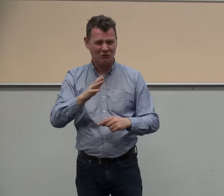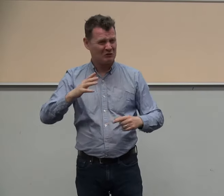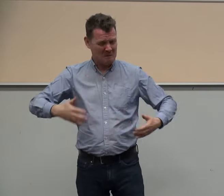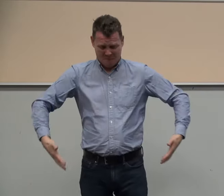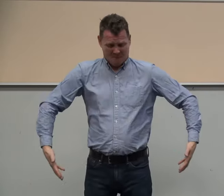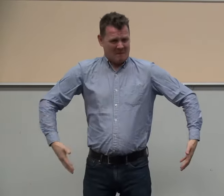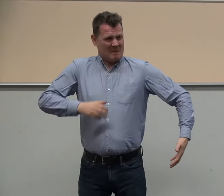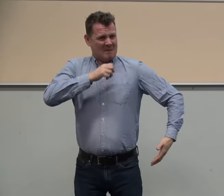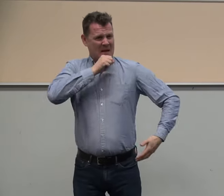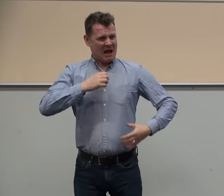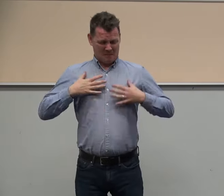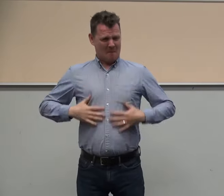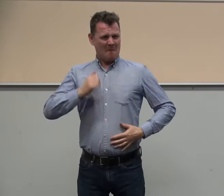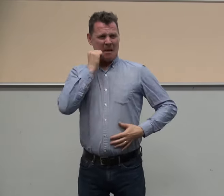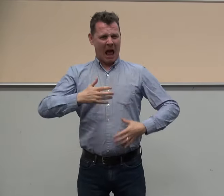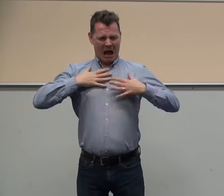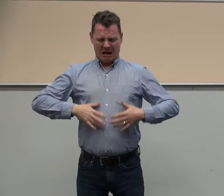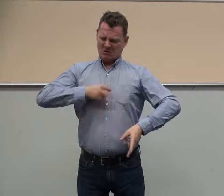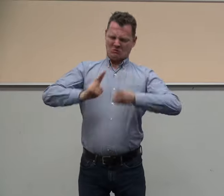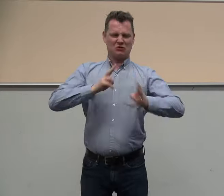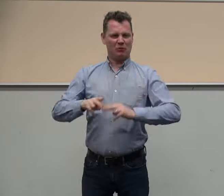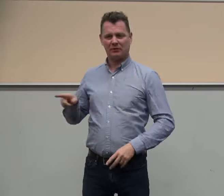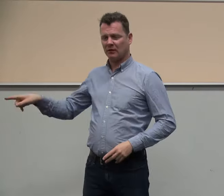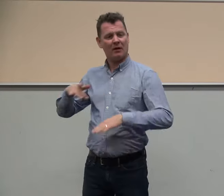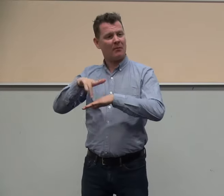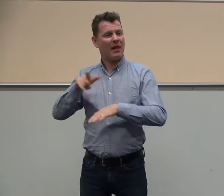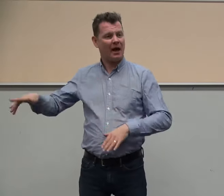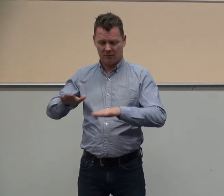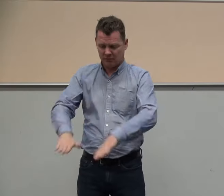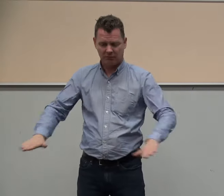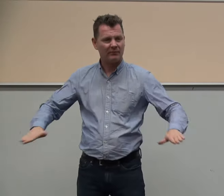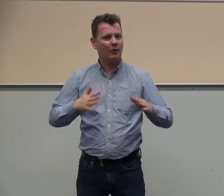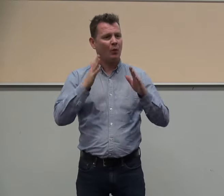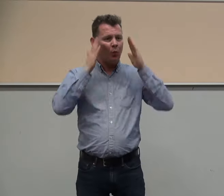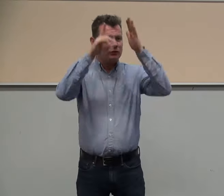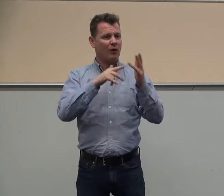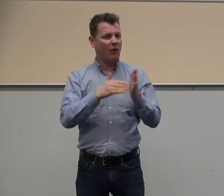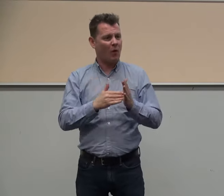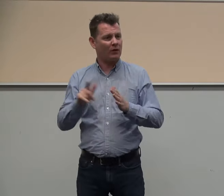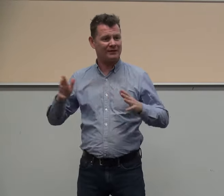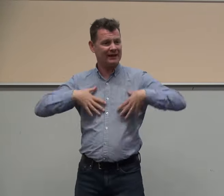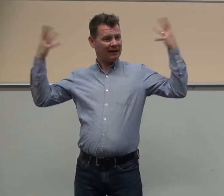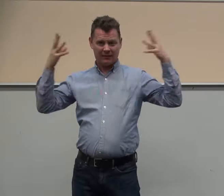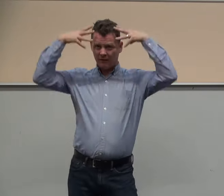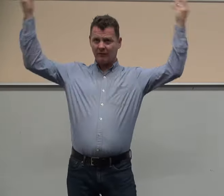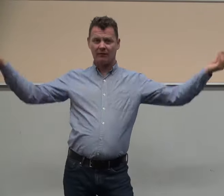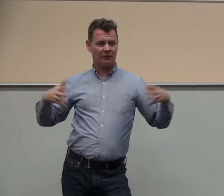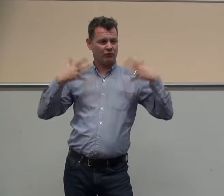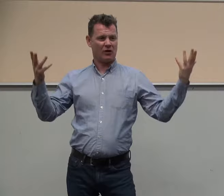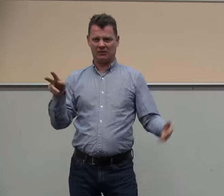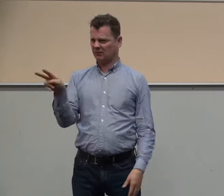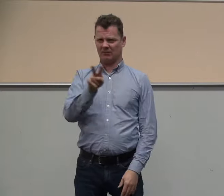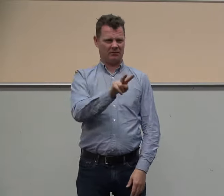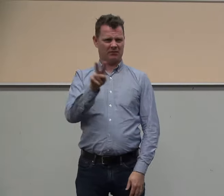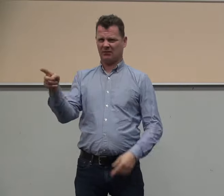by 8-year-old munchkins in really bright coloured things in the Wizard of Oz. And I worked, the last big